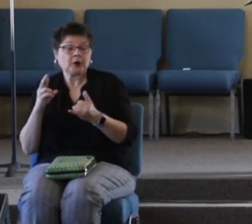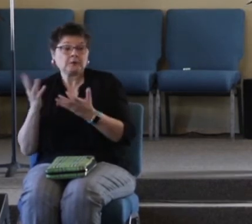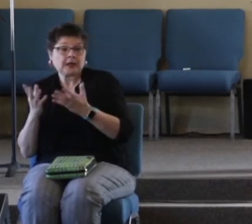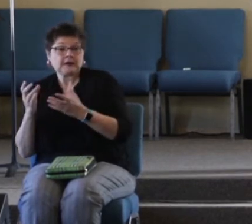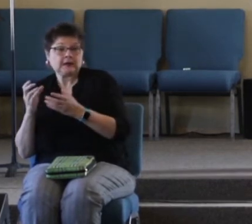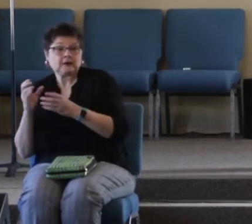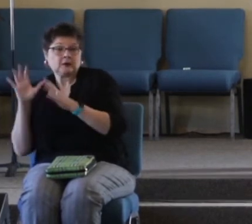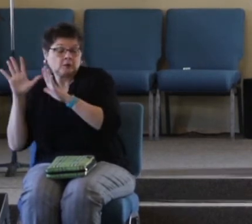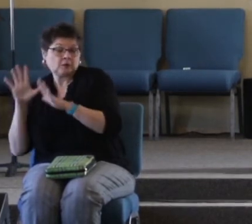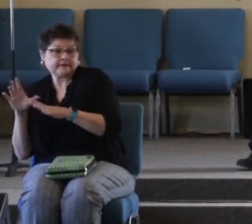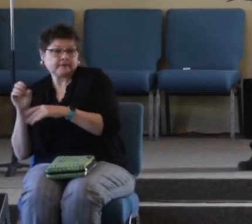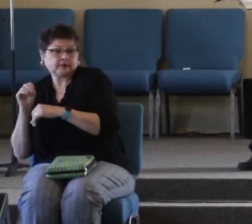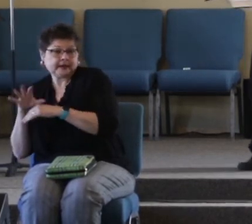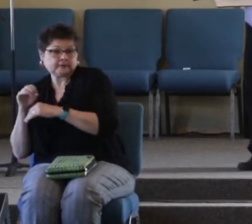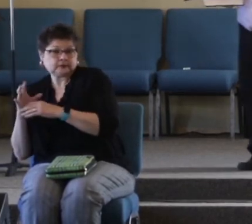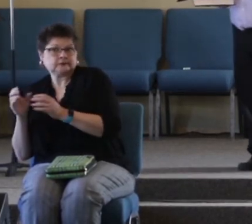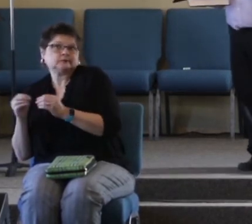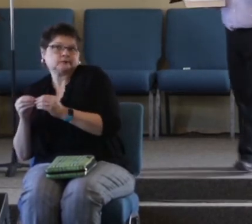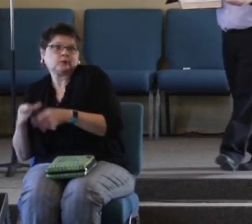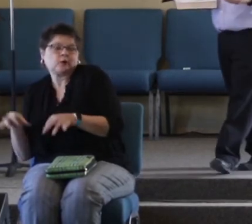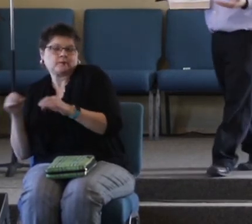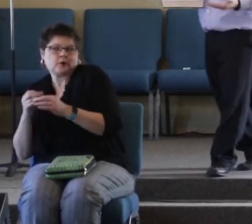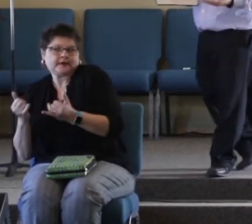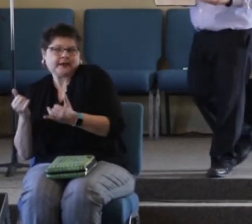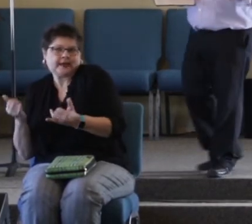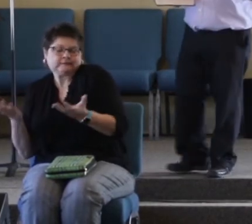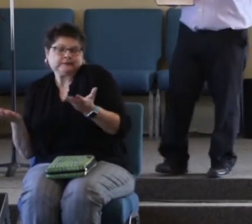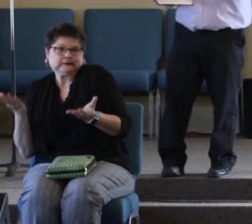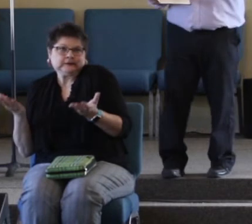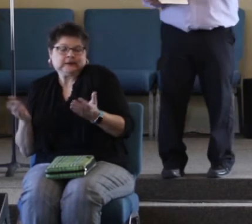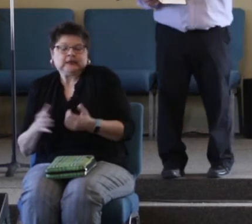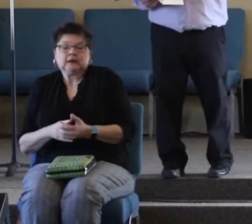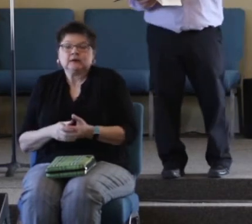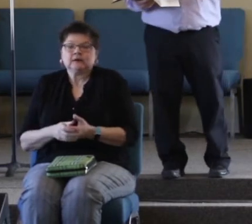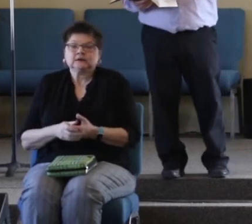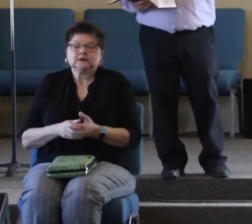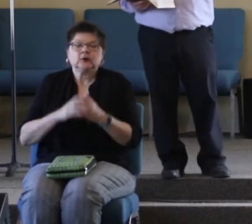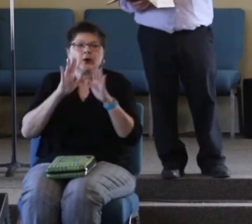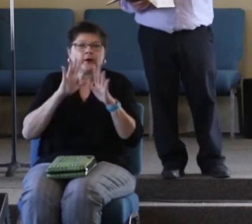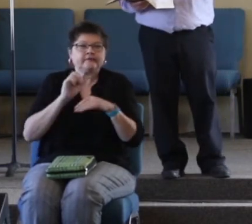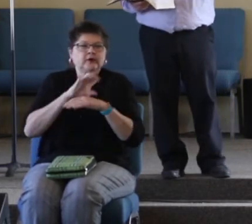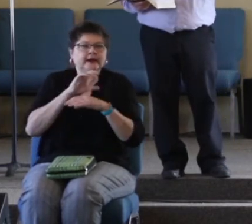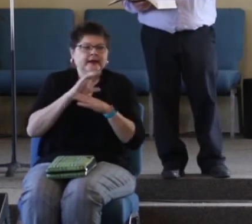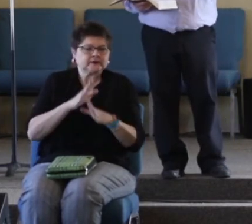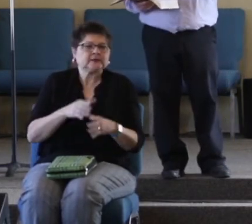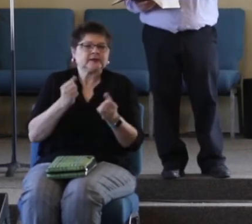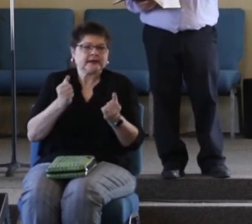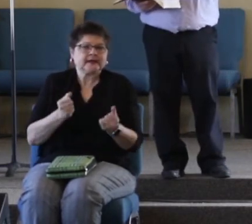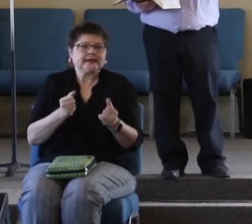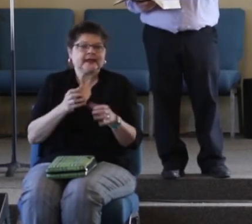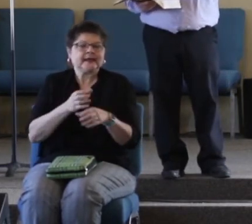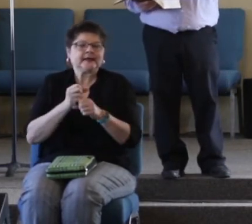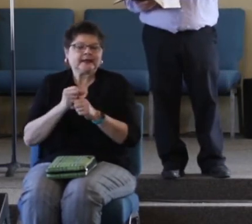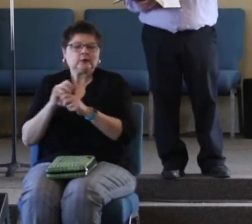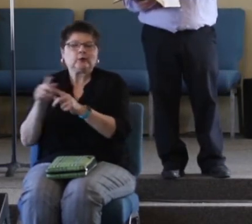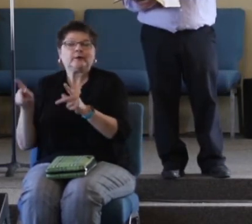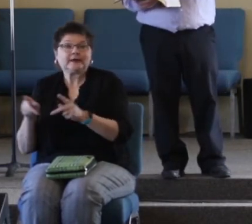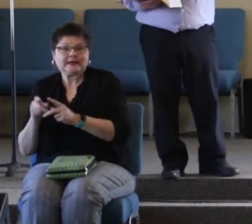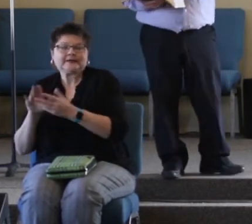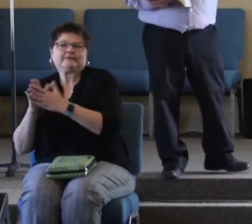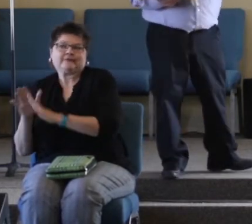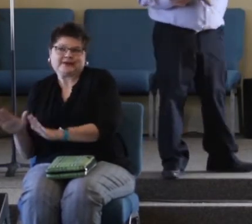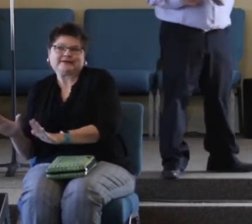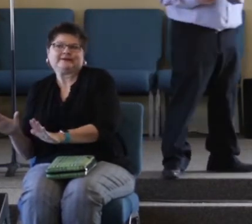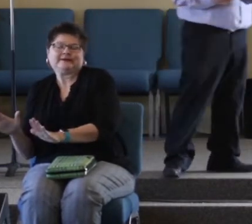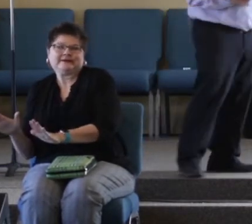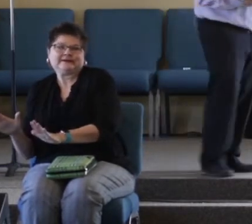counselor is. Because a wonderful counselor can take you to the place of peace.